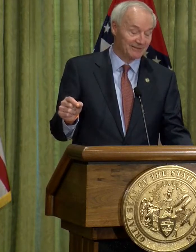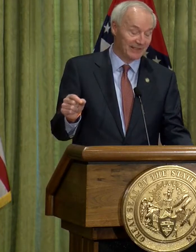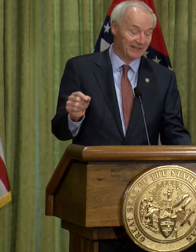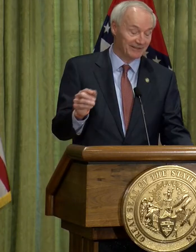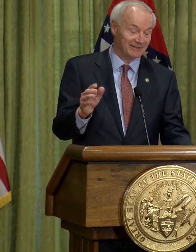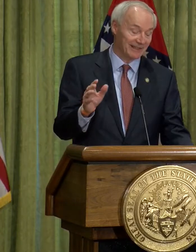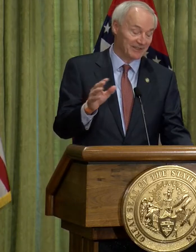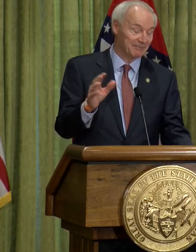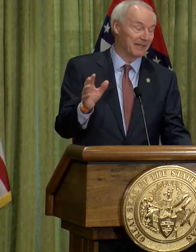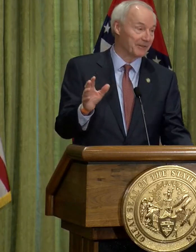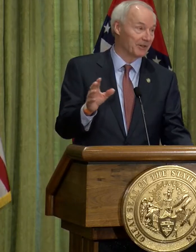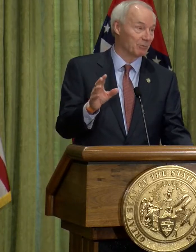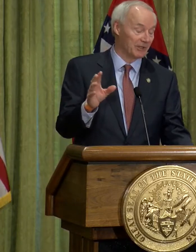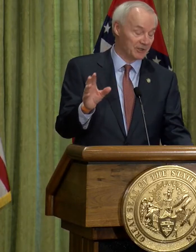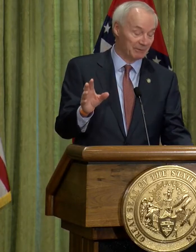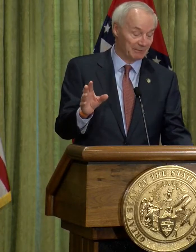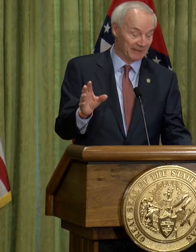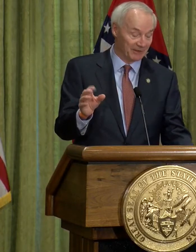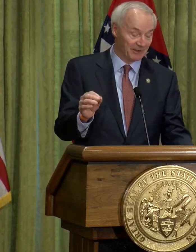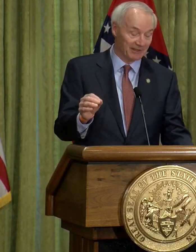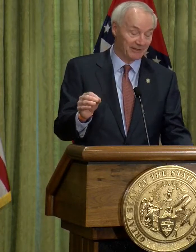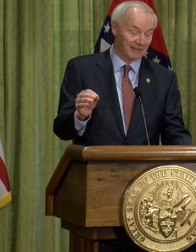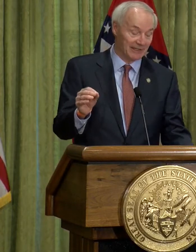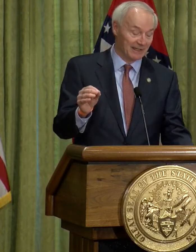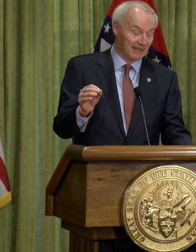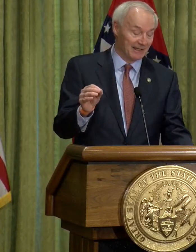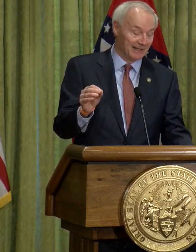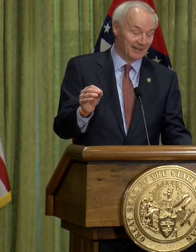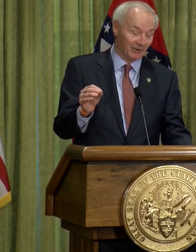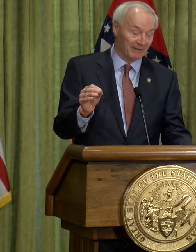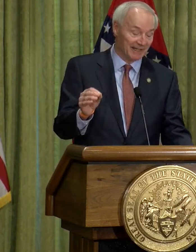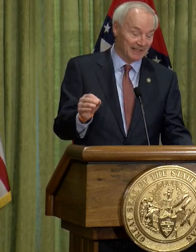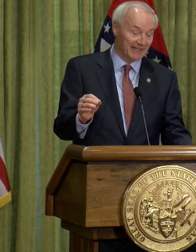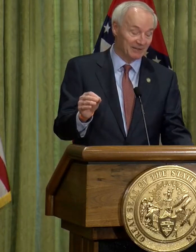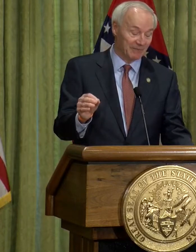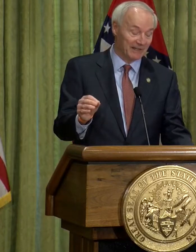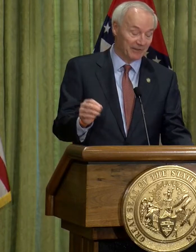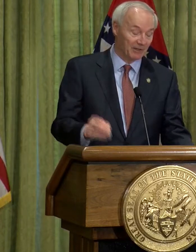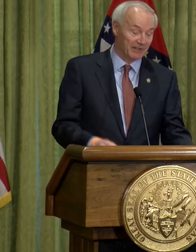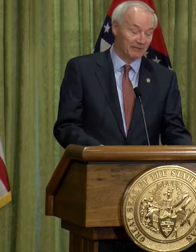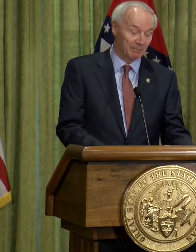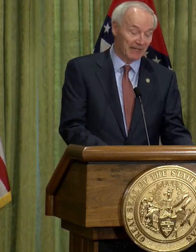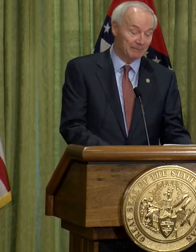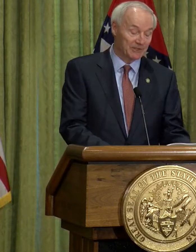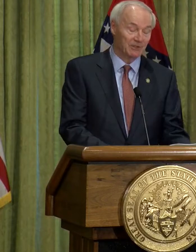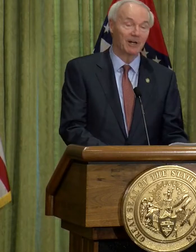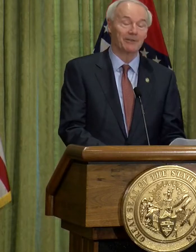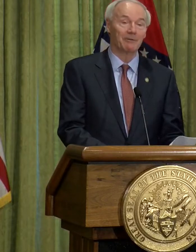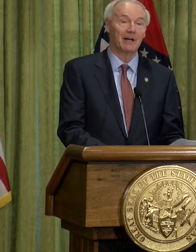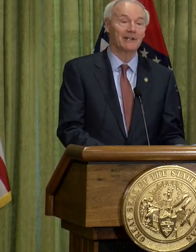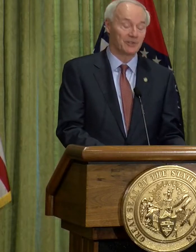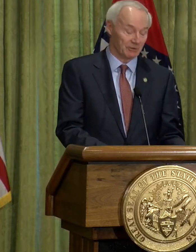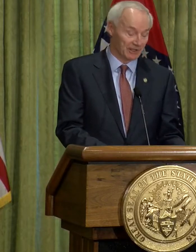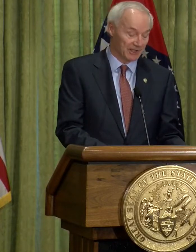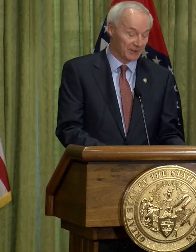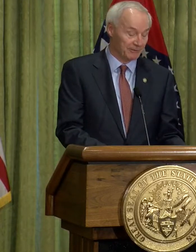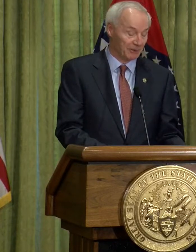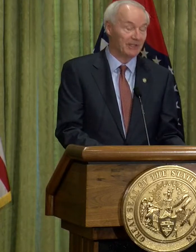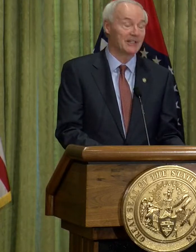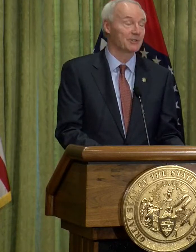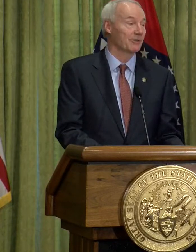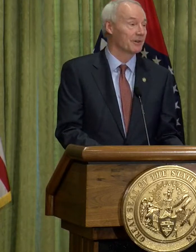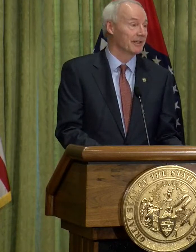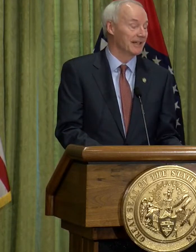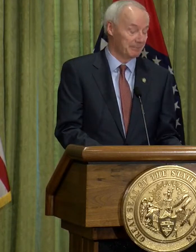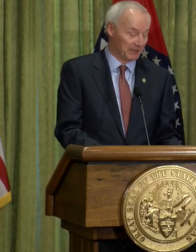1,000, then I said May 31, it should be May 30th. On that date of May 30th, the payments are authorized to continue